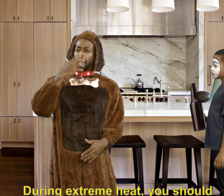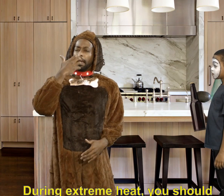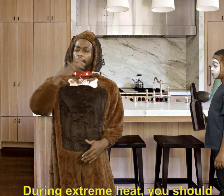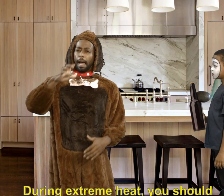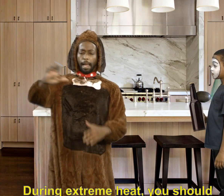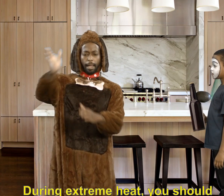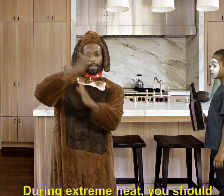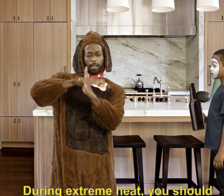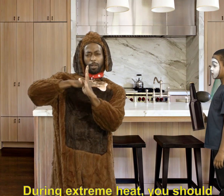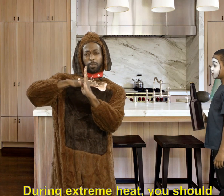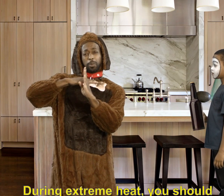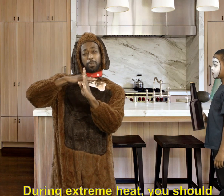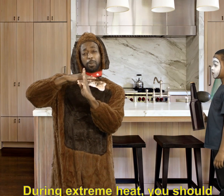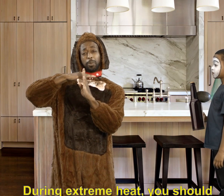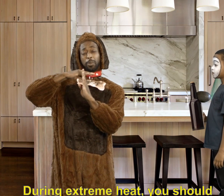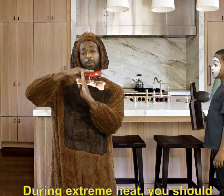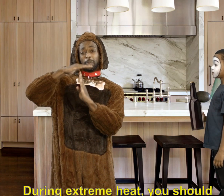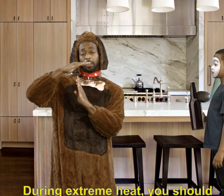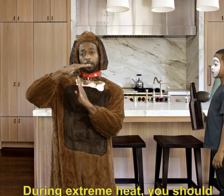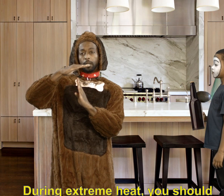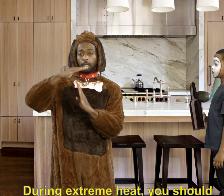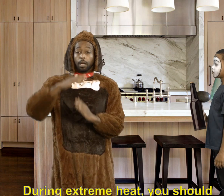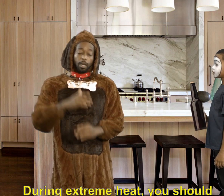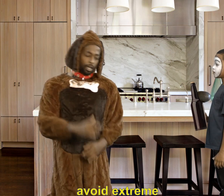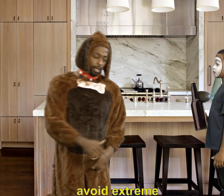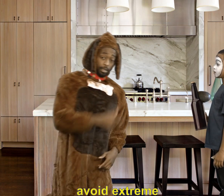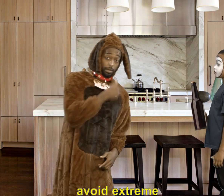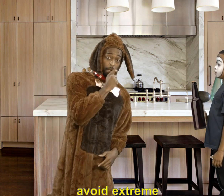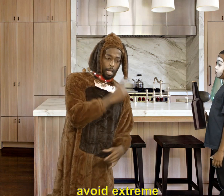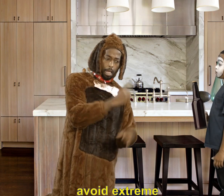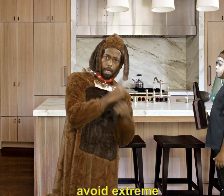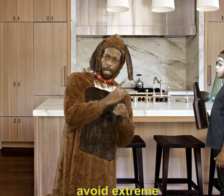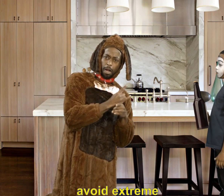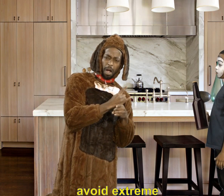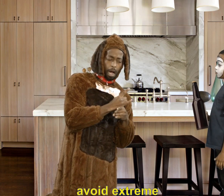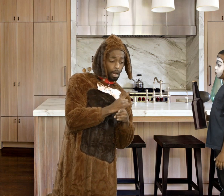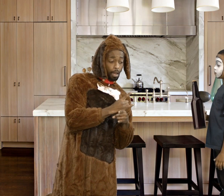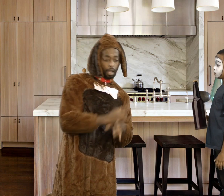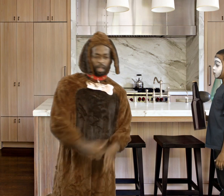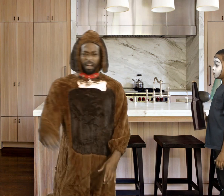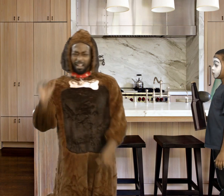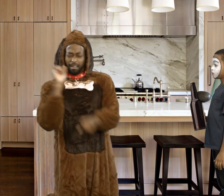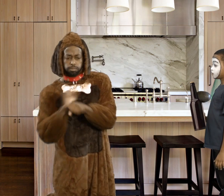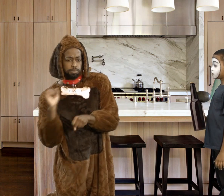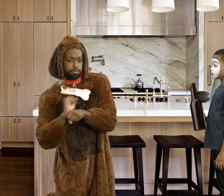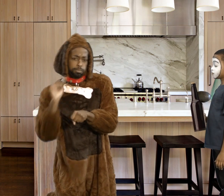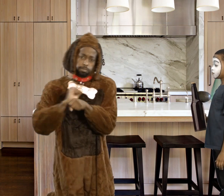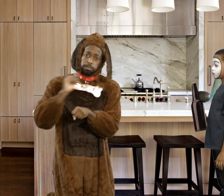During extreme heat, you should avoid drinking alcohol, avoid extreme exertion, and avoid rigorous